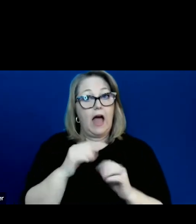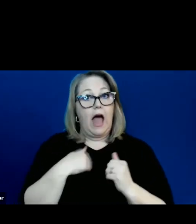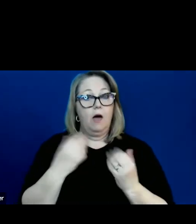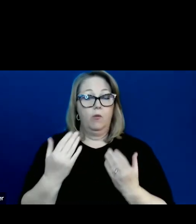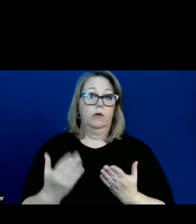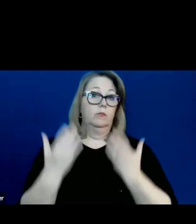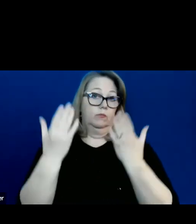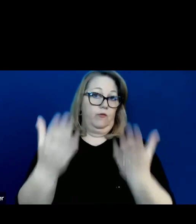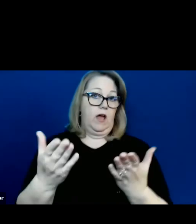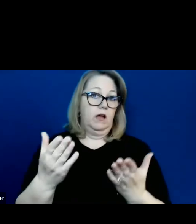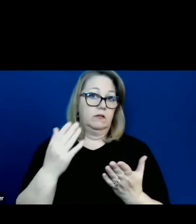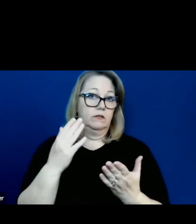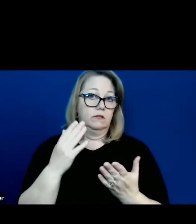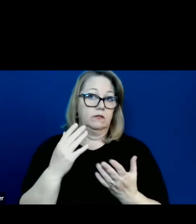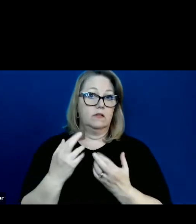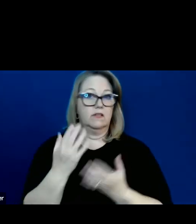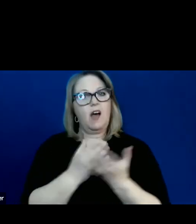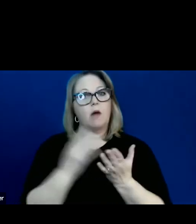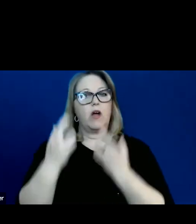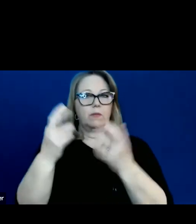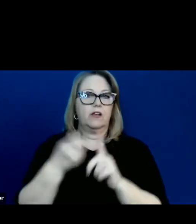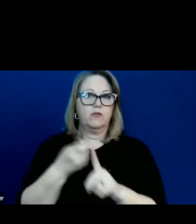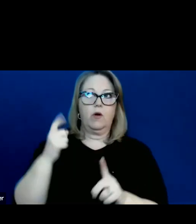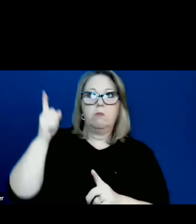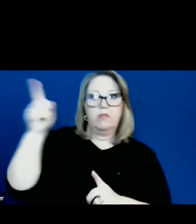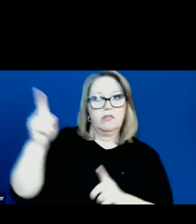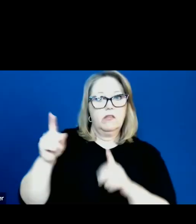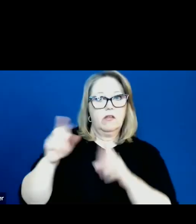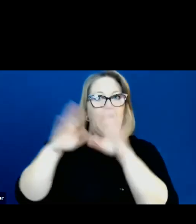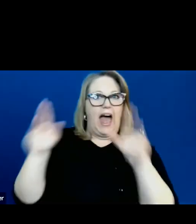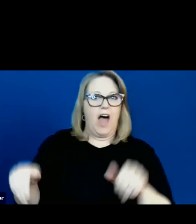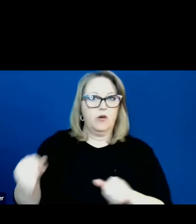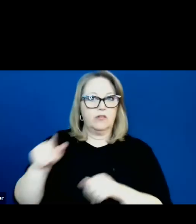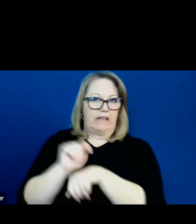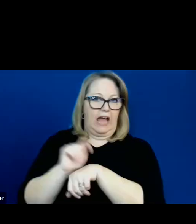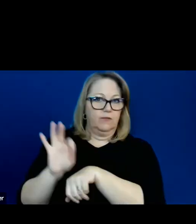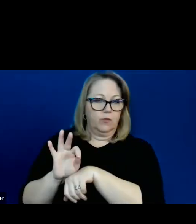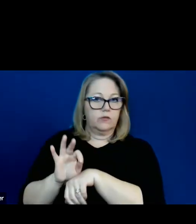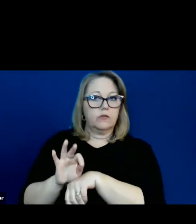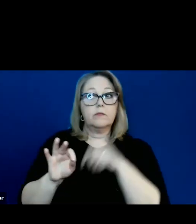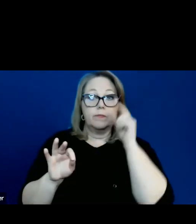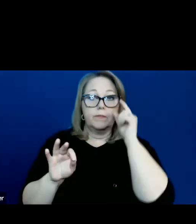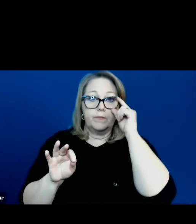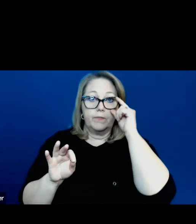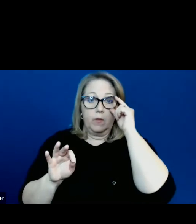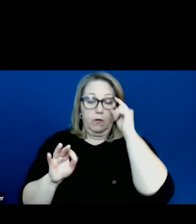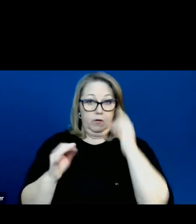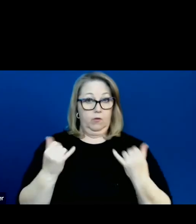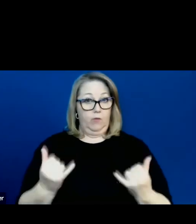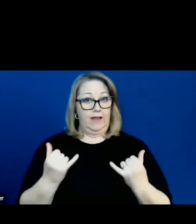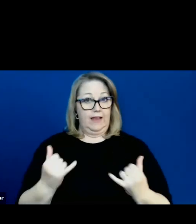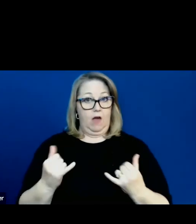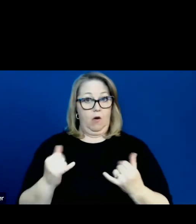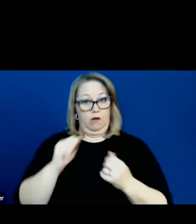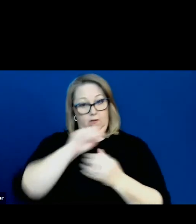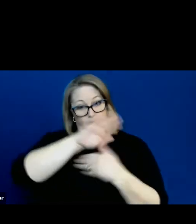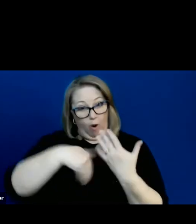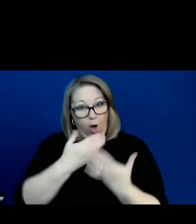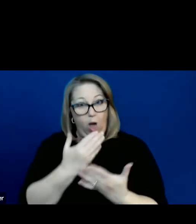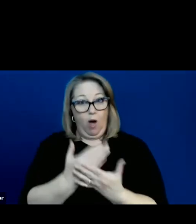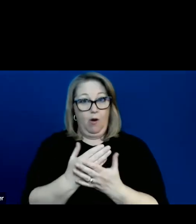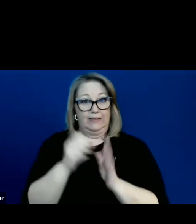Nevada this week from the House Task Force. Nevada is currently ranked eighth nationally in new cases